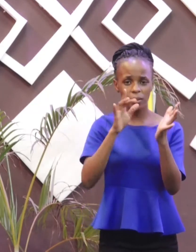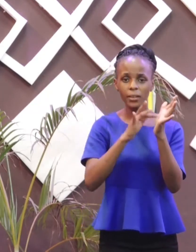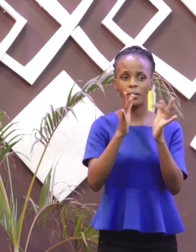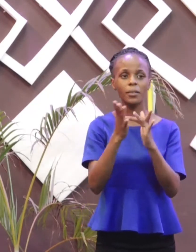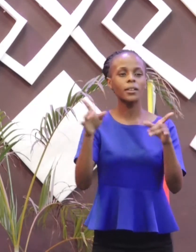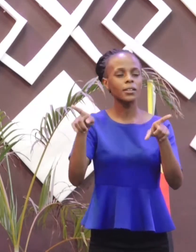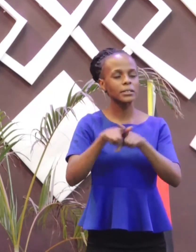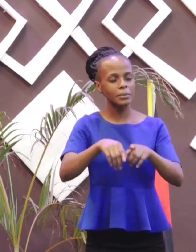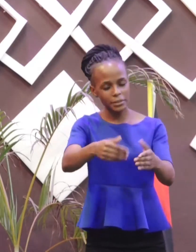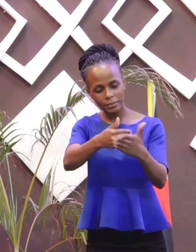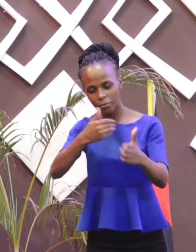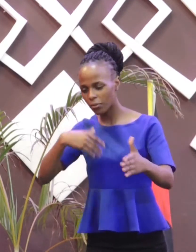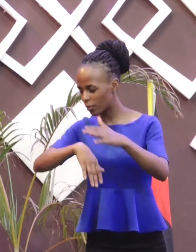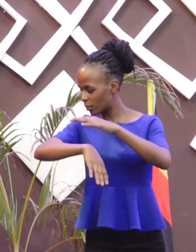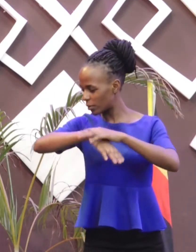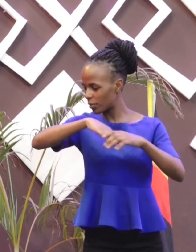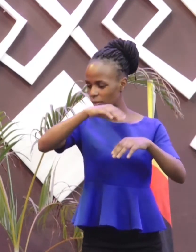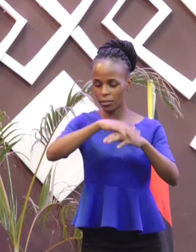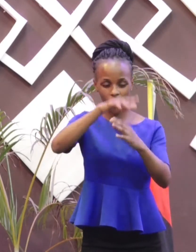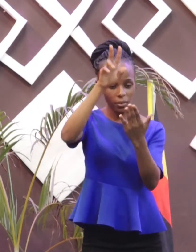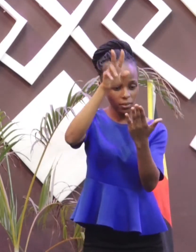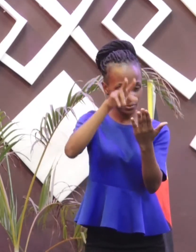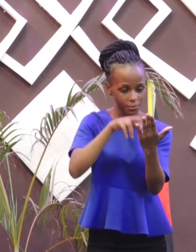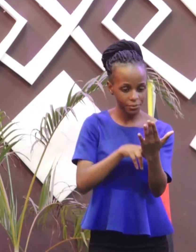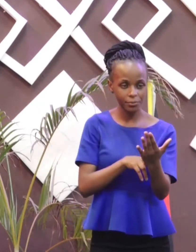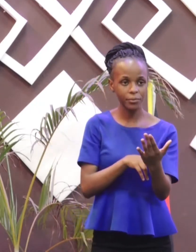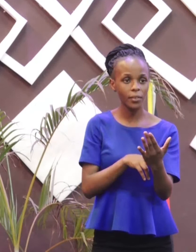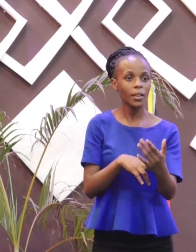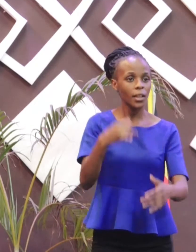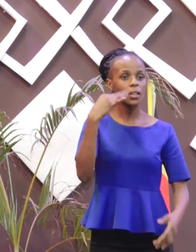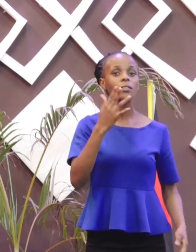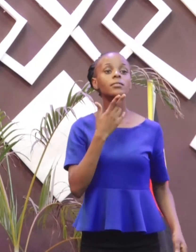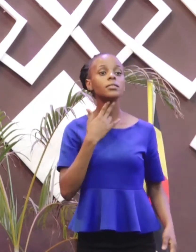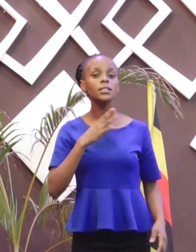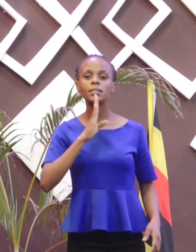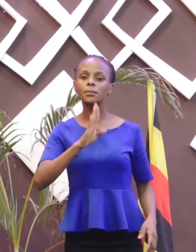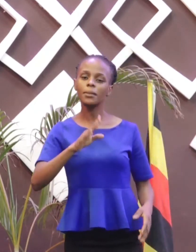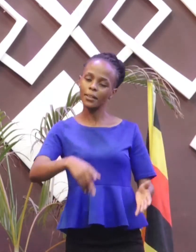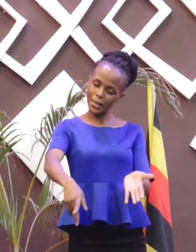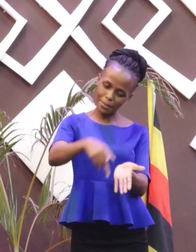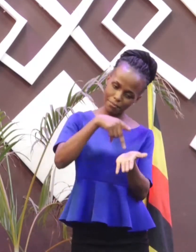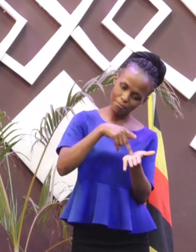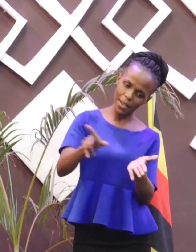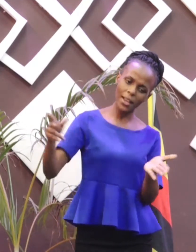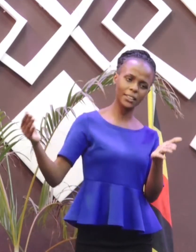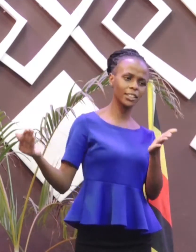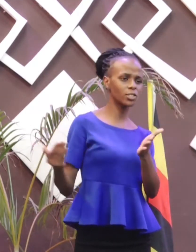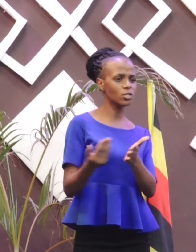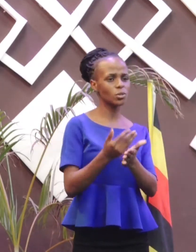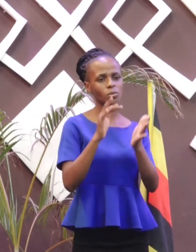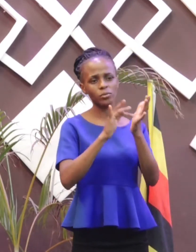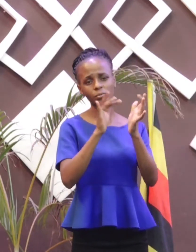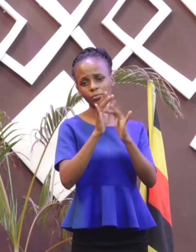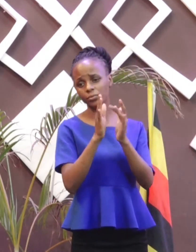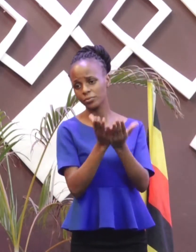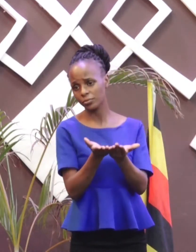never read it. Soma Bible ngolinga atajisomanga ko. If need be, buy a new one. Bwechiba chetagisa wali